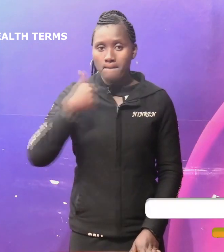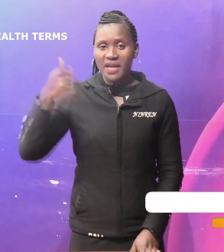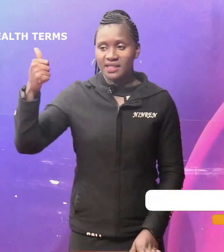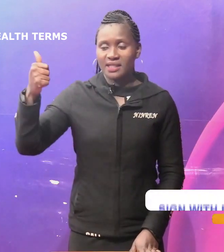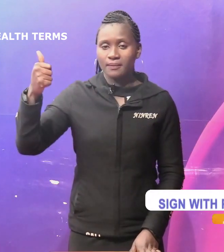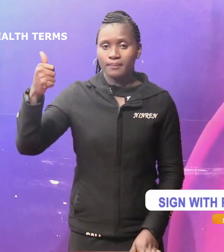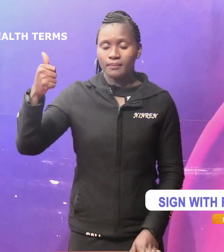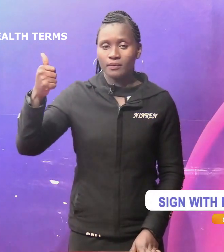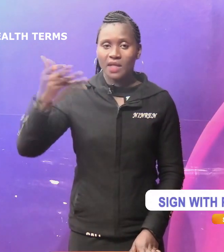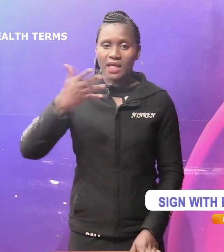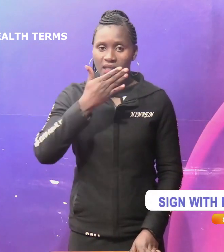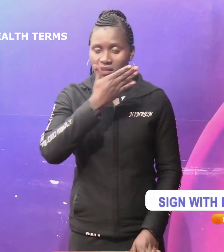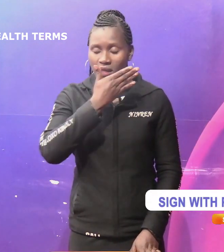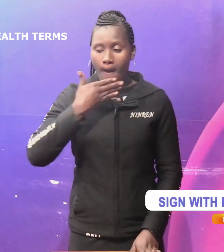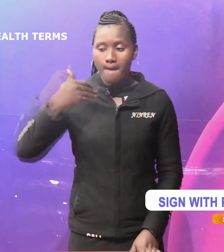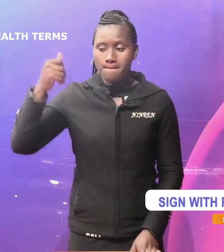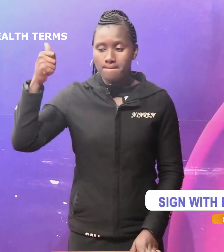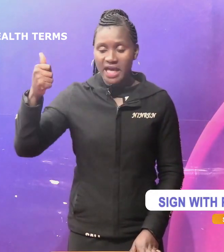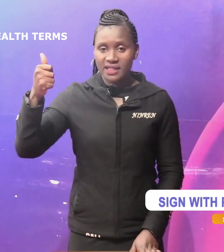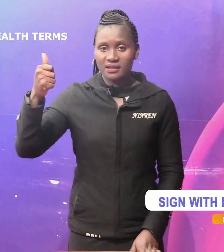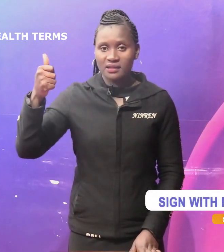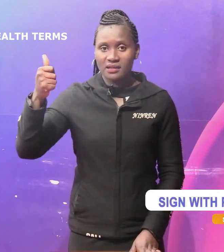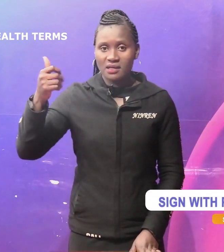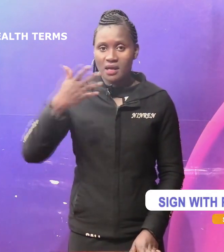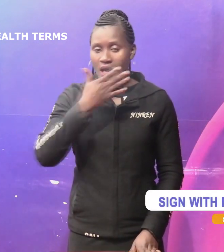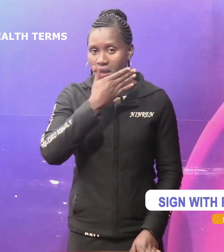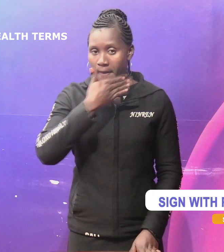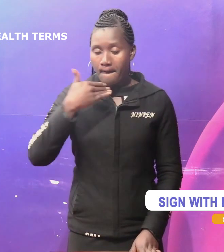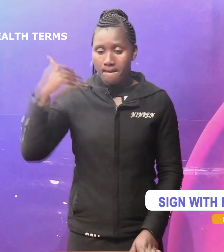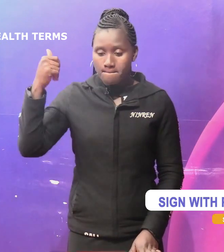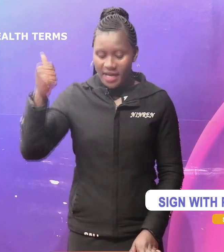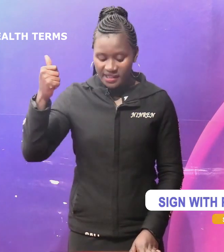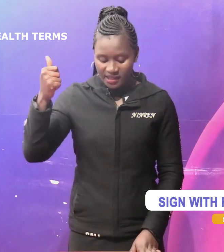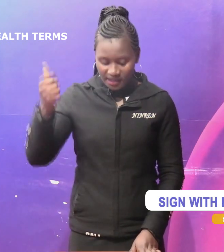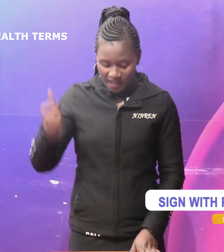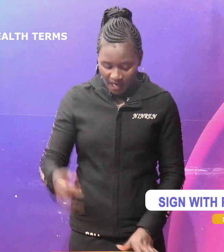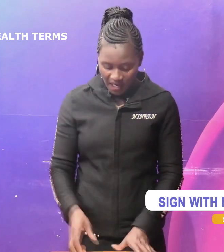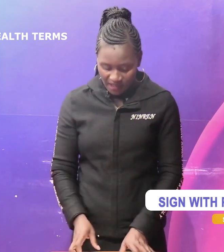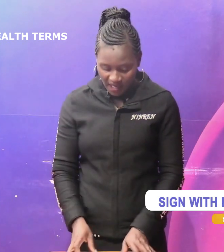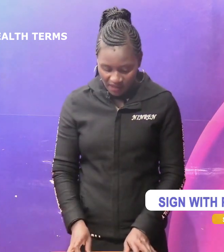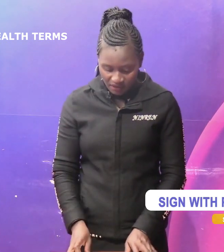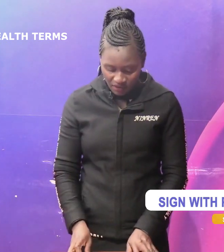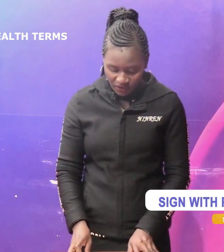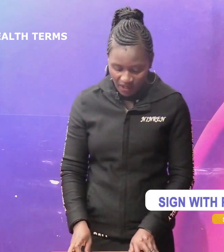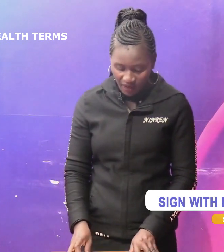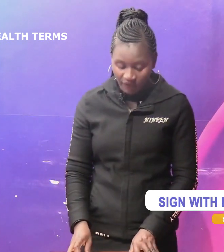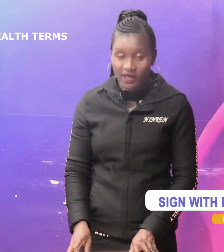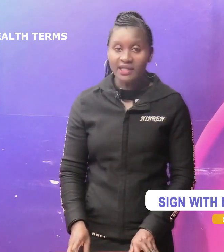best, like this, best, best. And then we also have